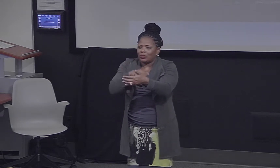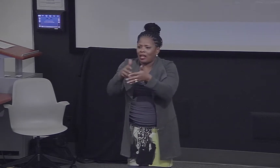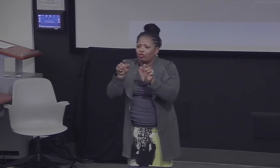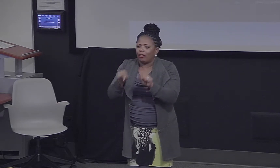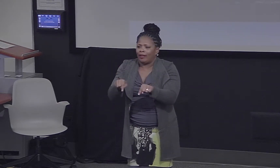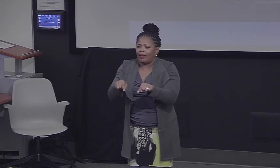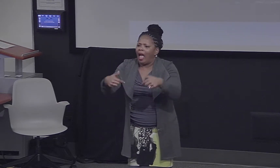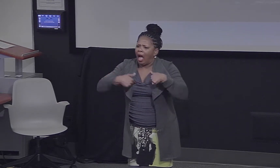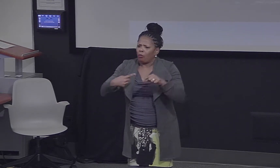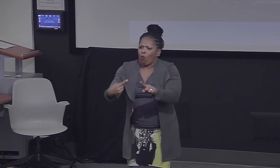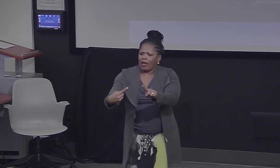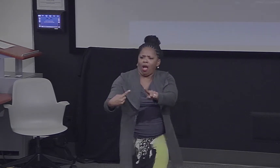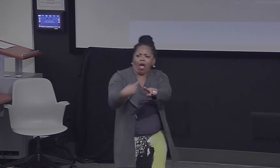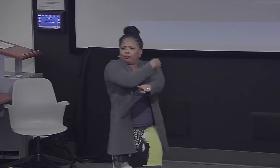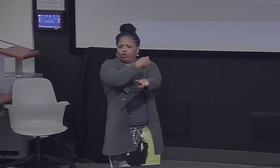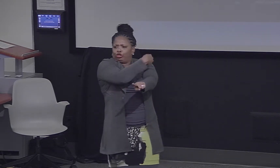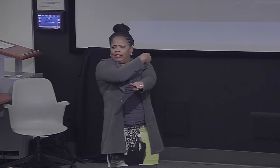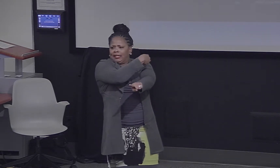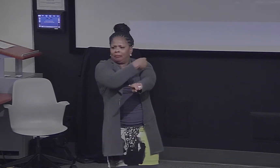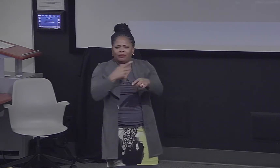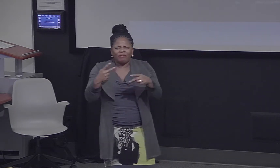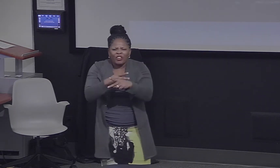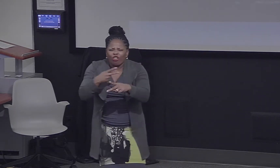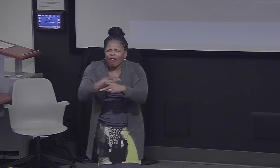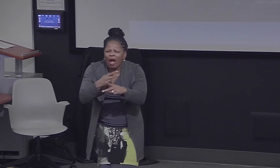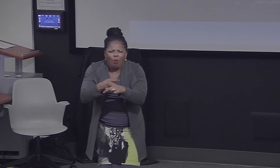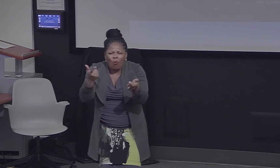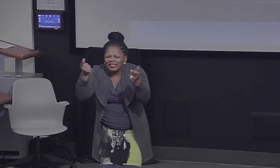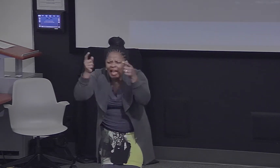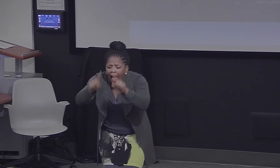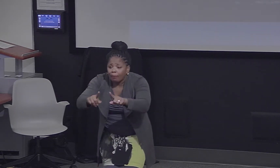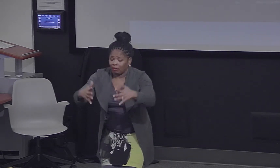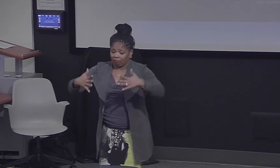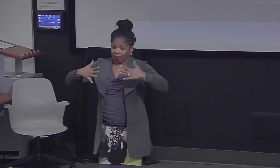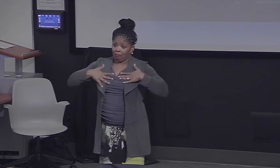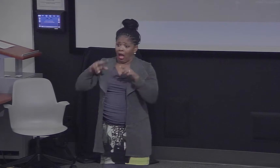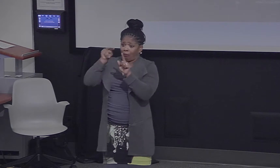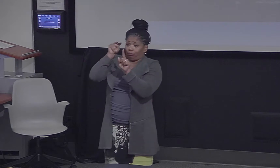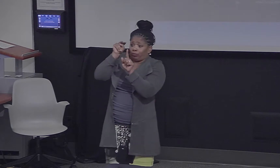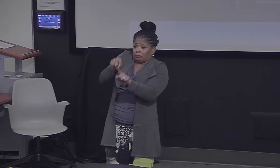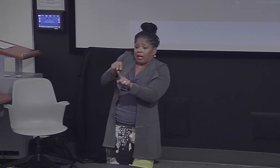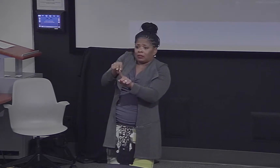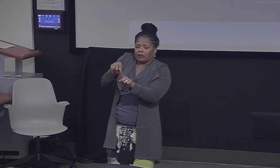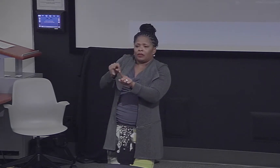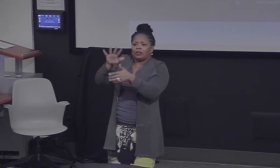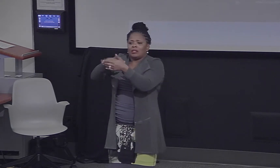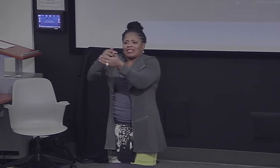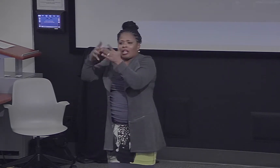woman. And I want to understand scheduling of interpreters. So I'm walking upstream to figure